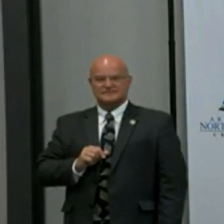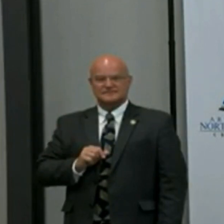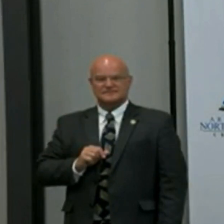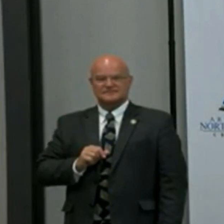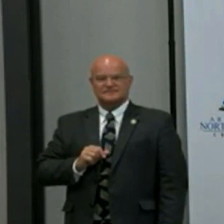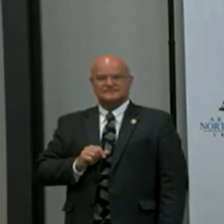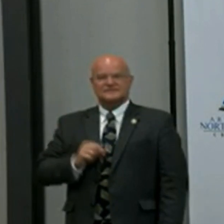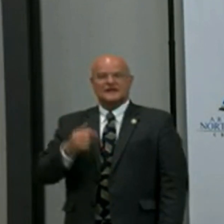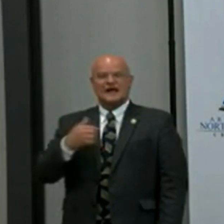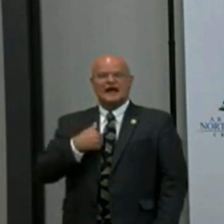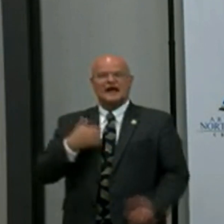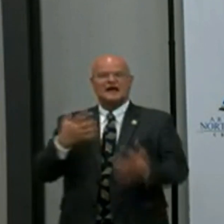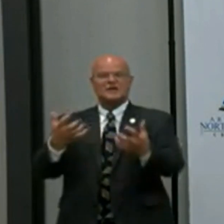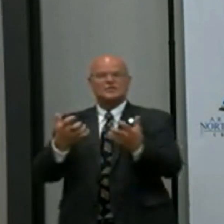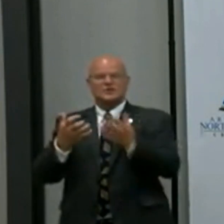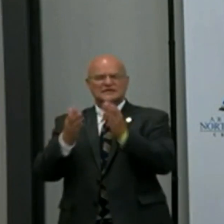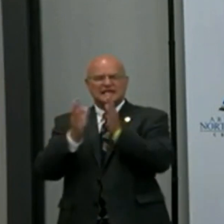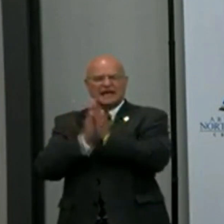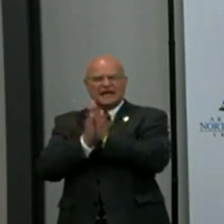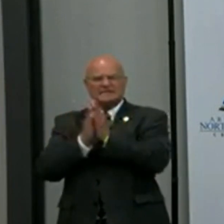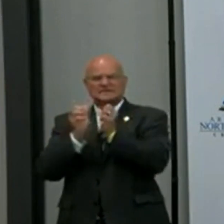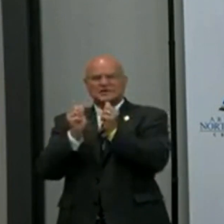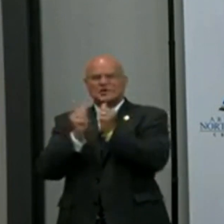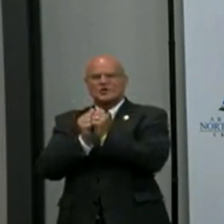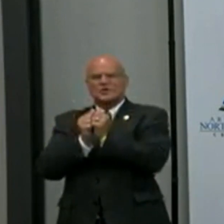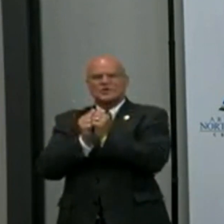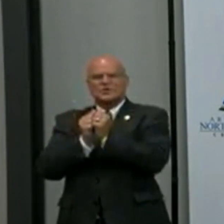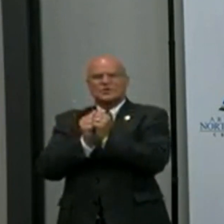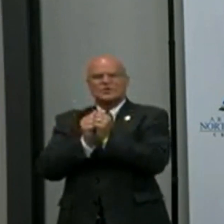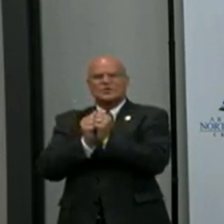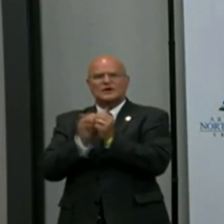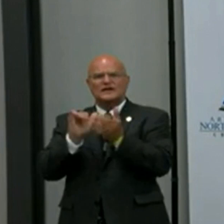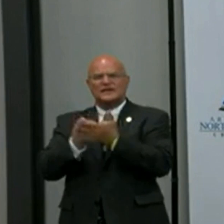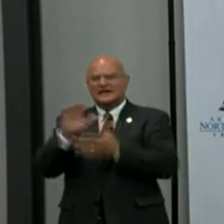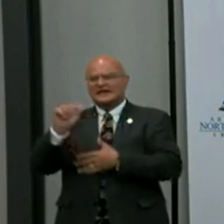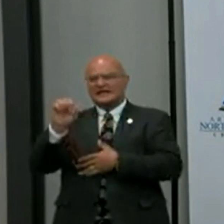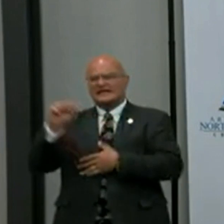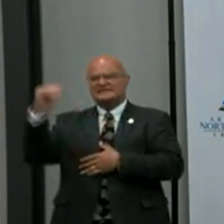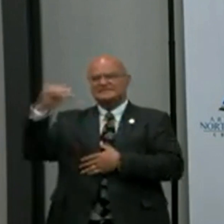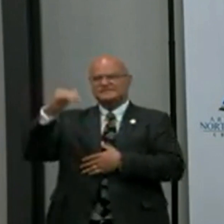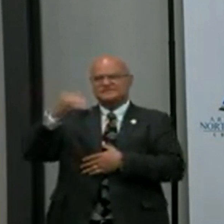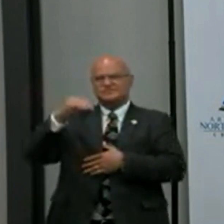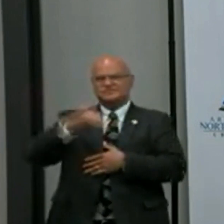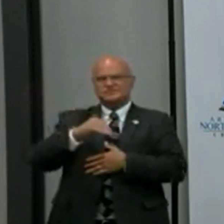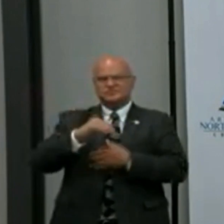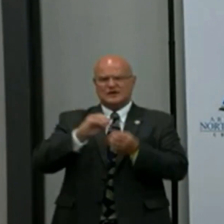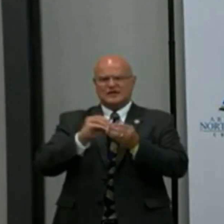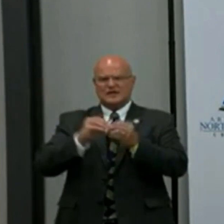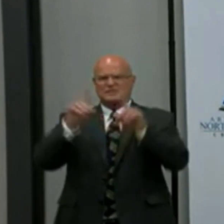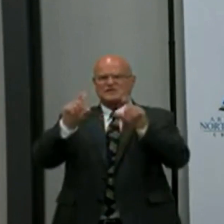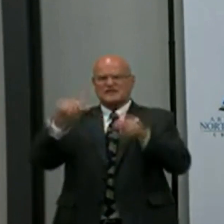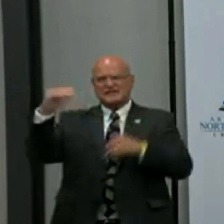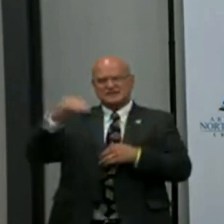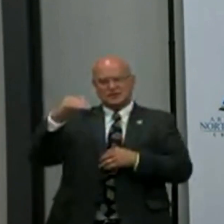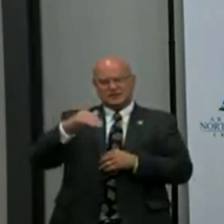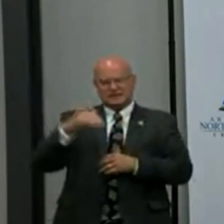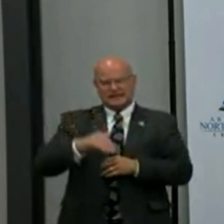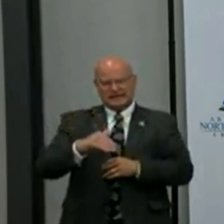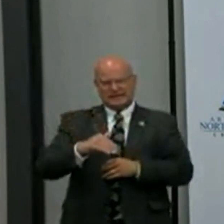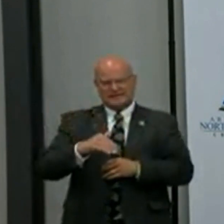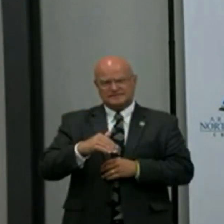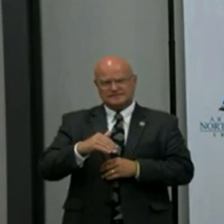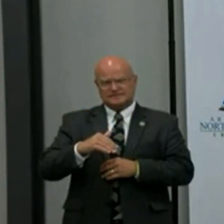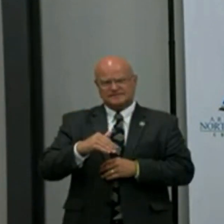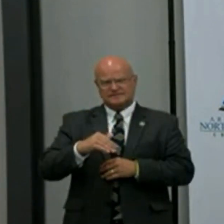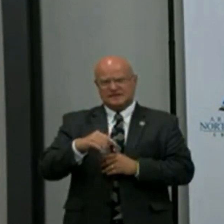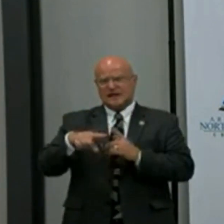sir. I just wanted to ask, with the cases going down, but also the number of tests going down,